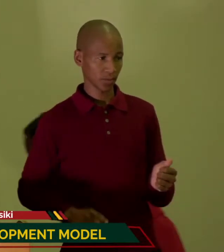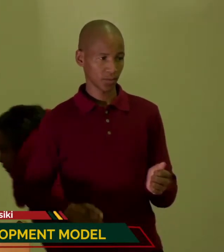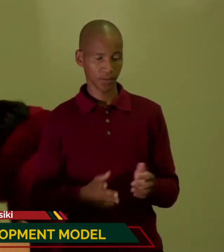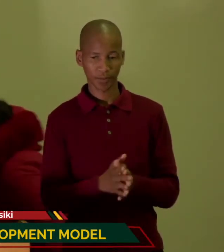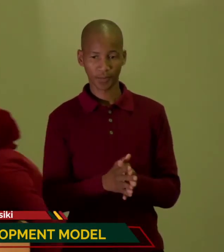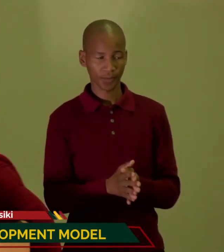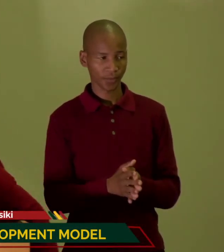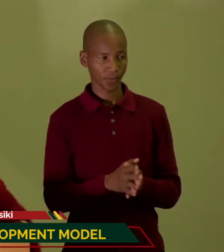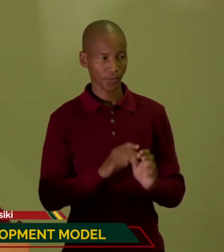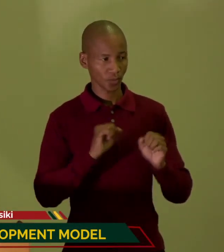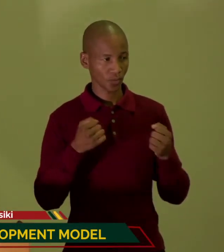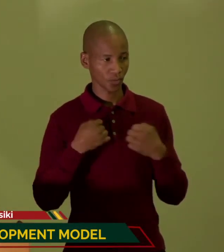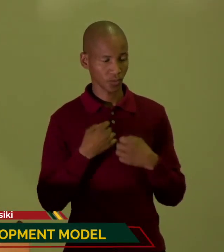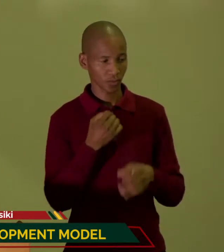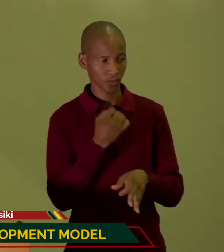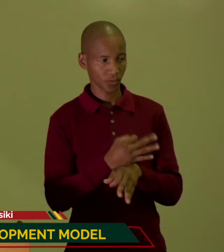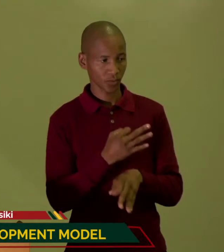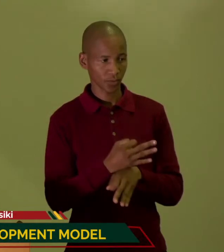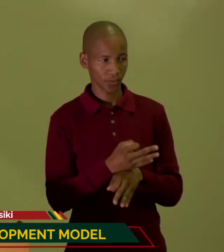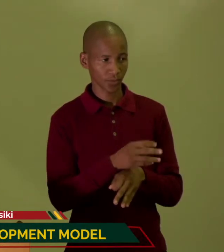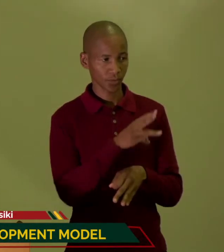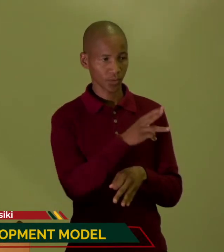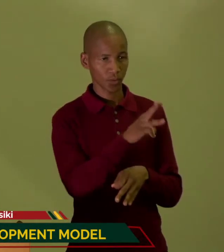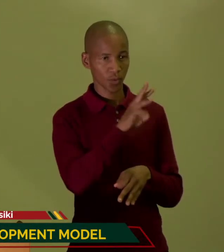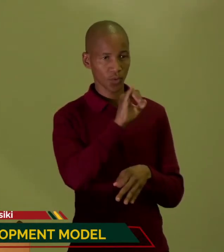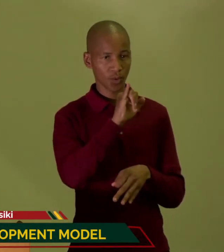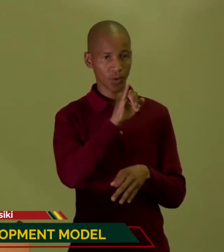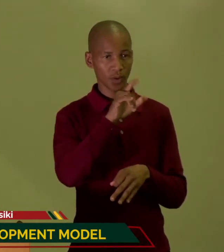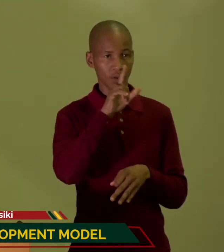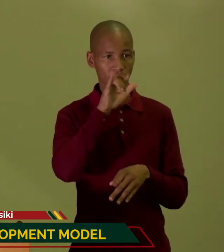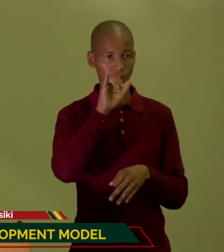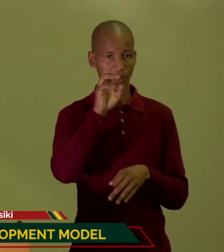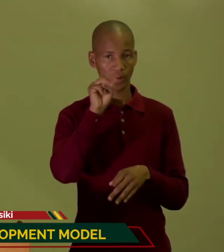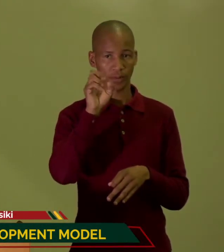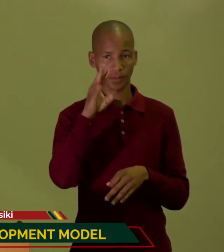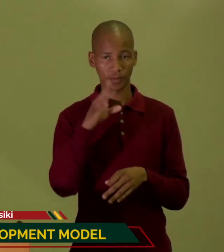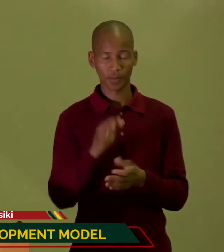Wethu, Dada Williams.